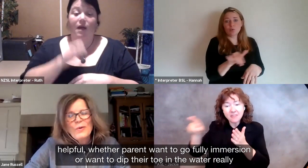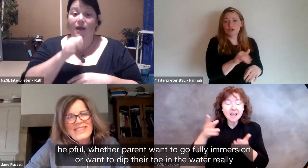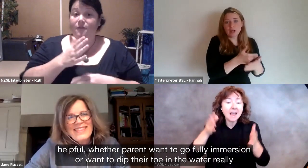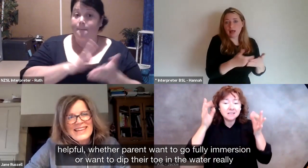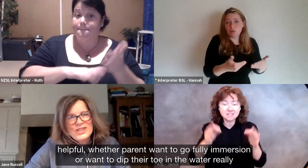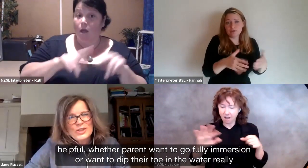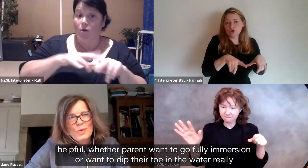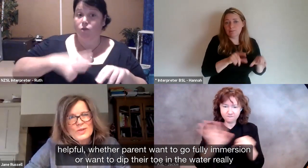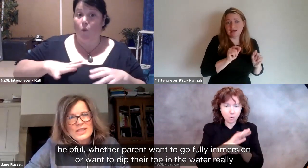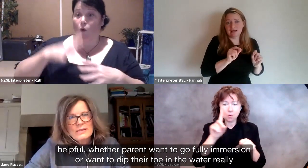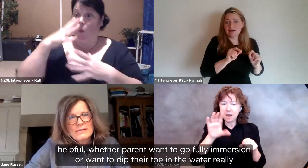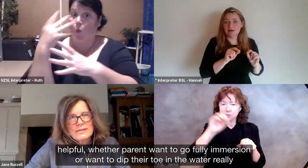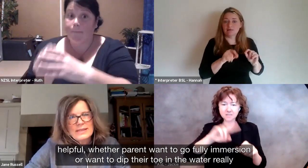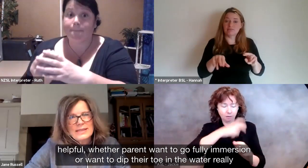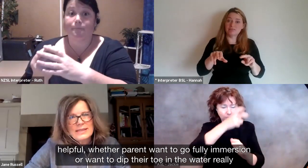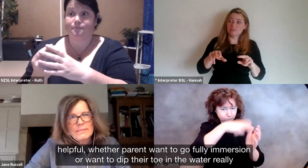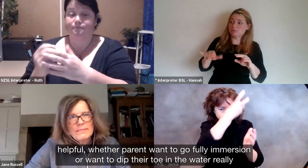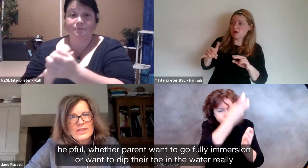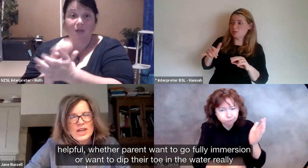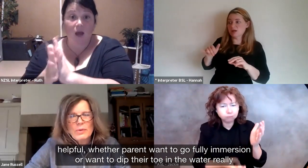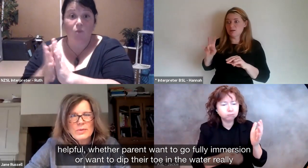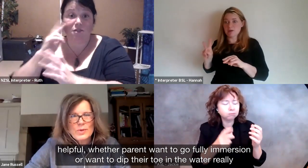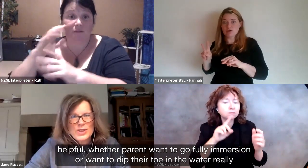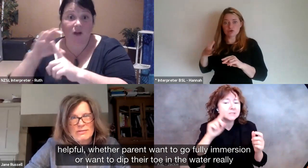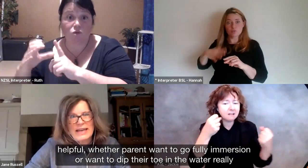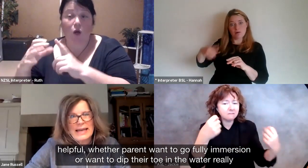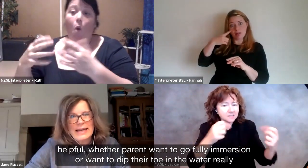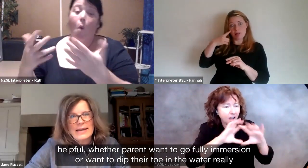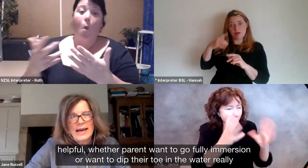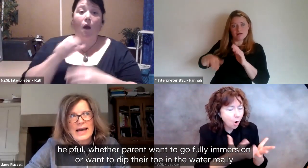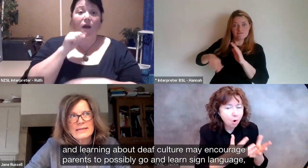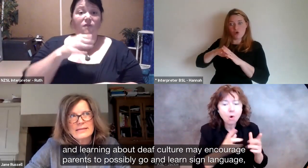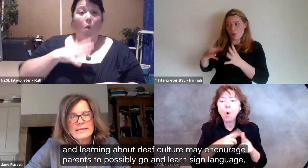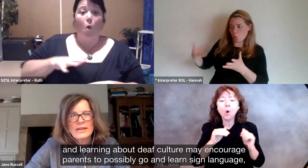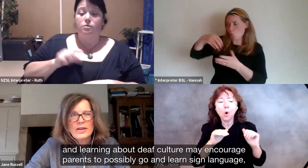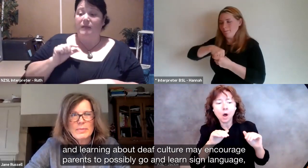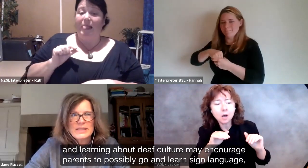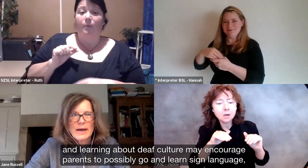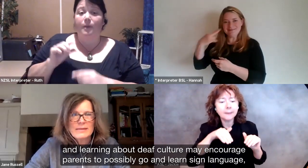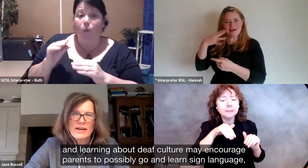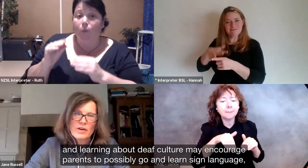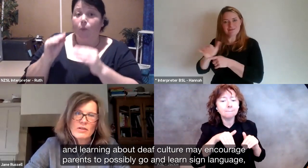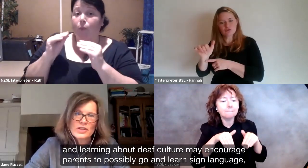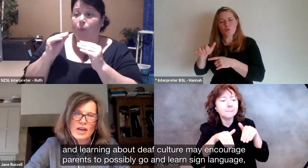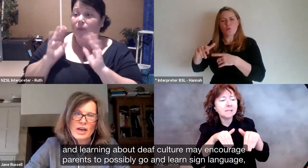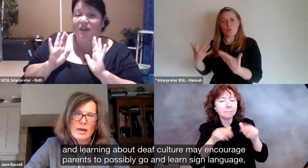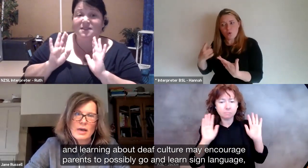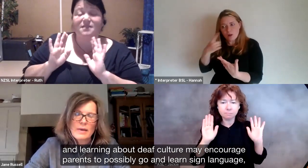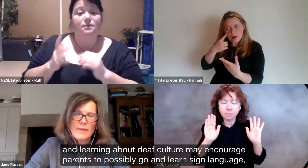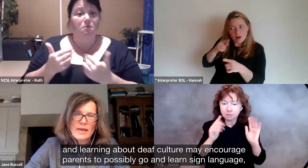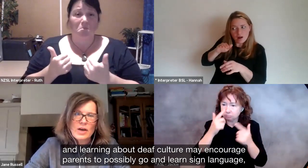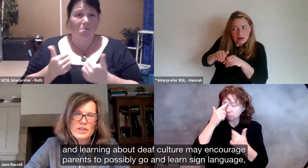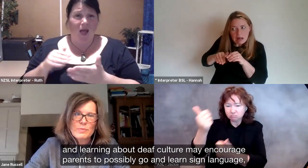Or whether they just want to dip their toe in the water, really. And learning a bit about deaf culture